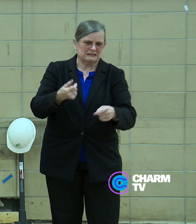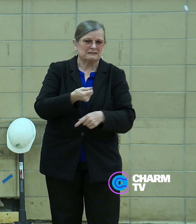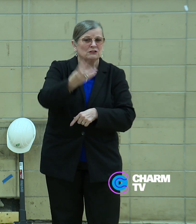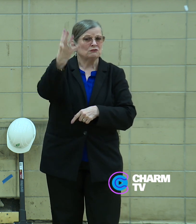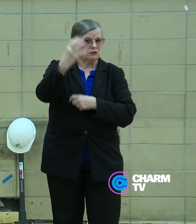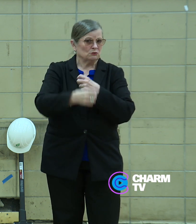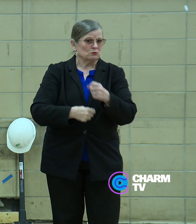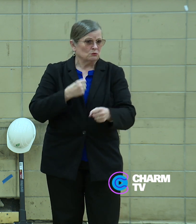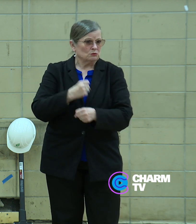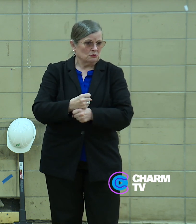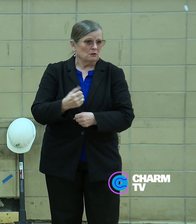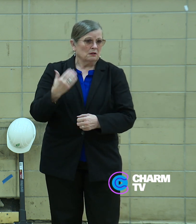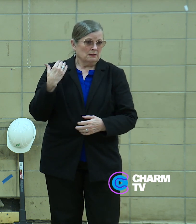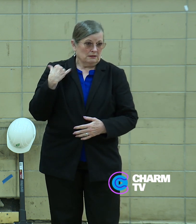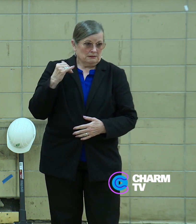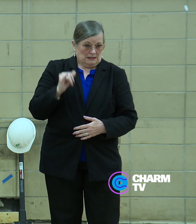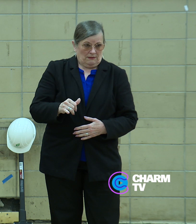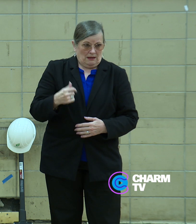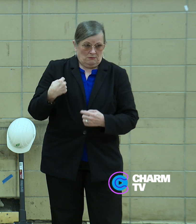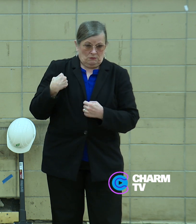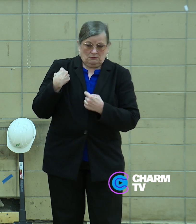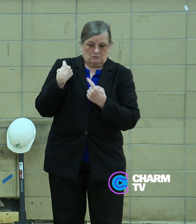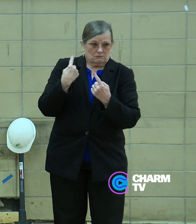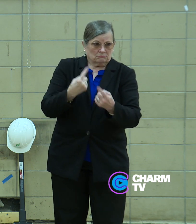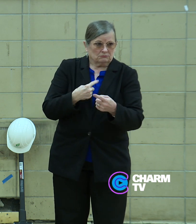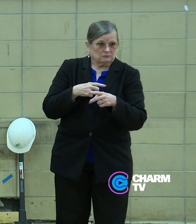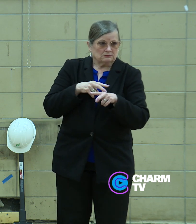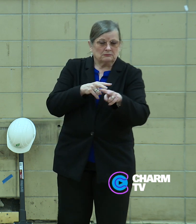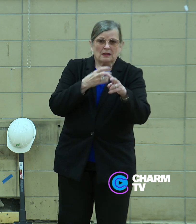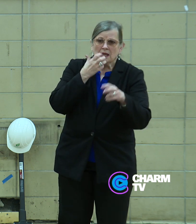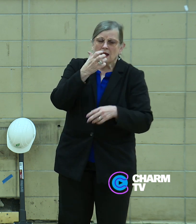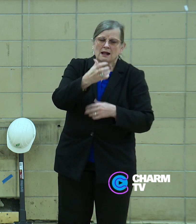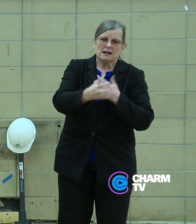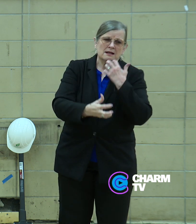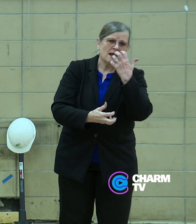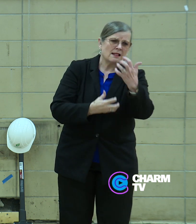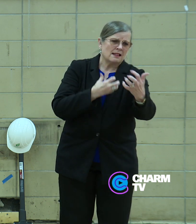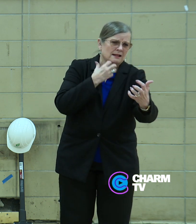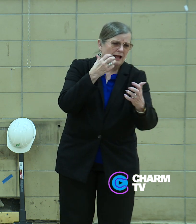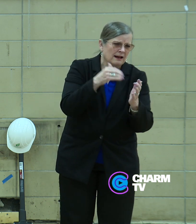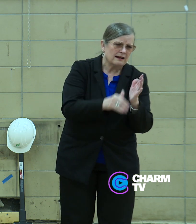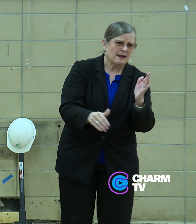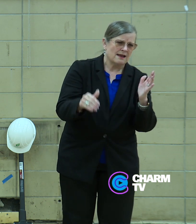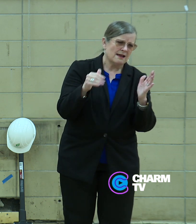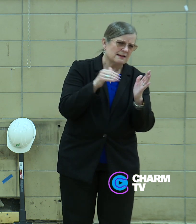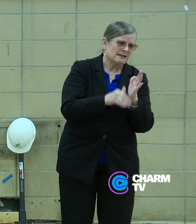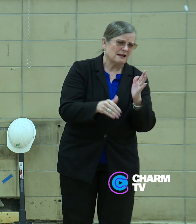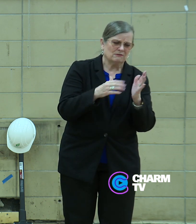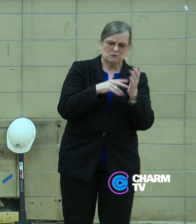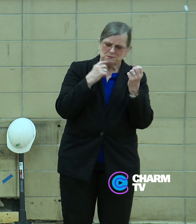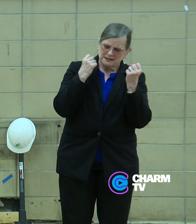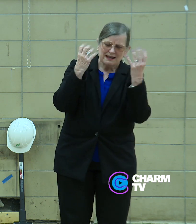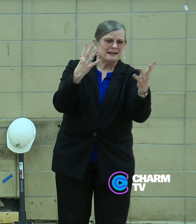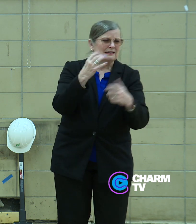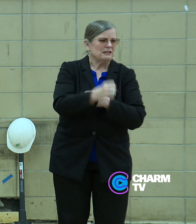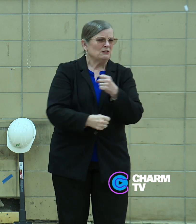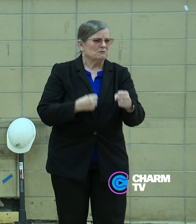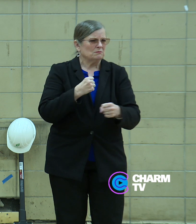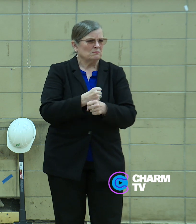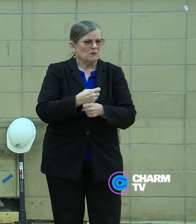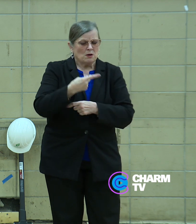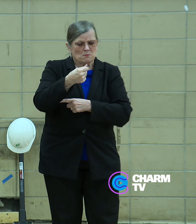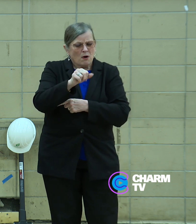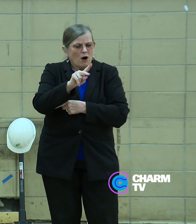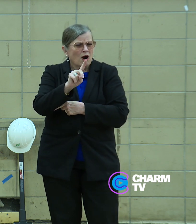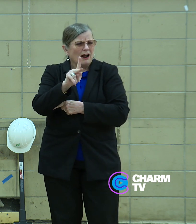has been what we have been saying for the past few years. All of Park Lane, all of Park